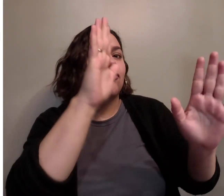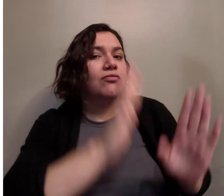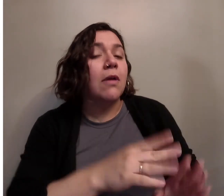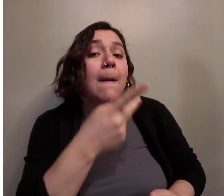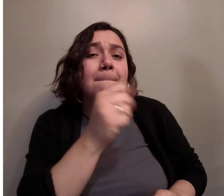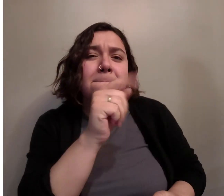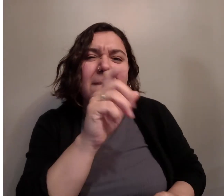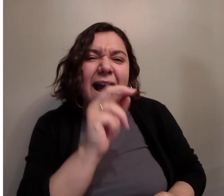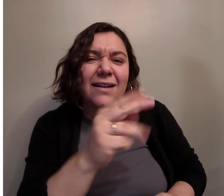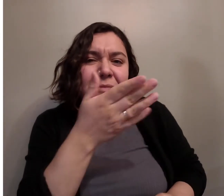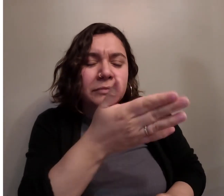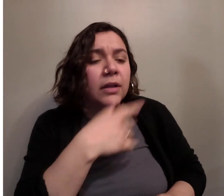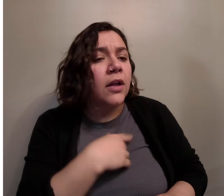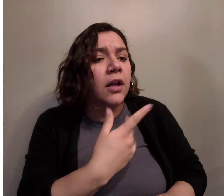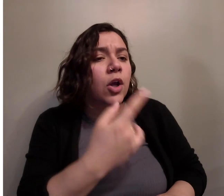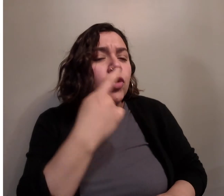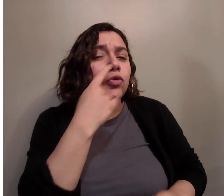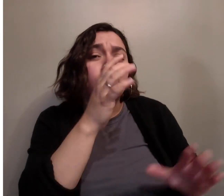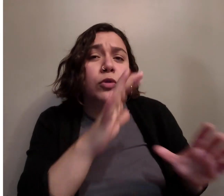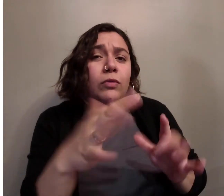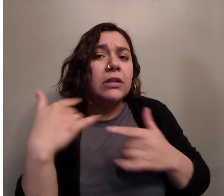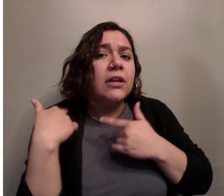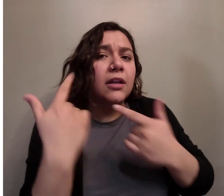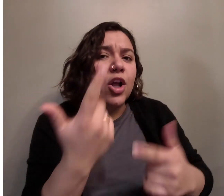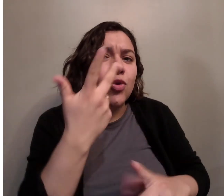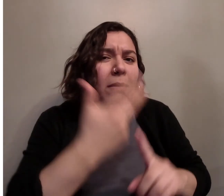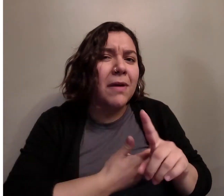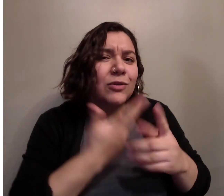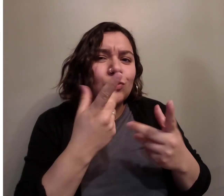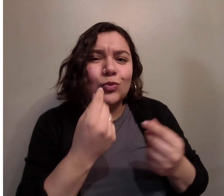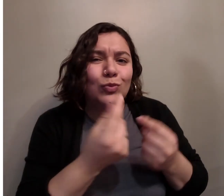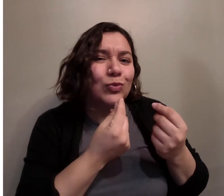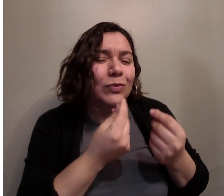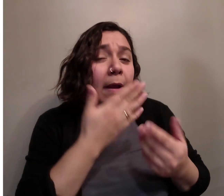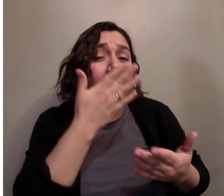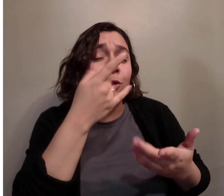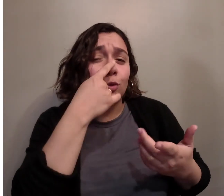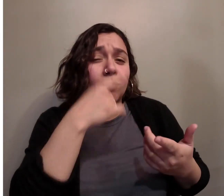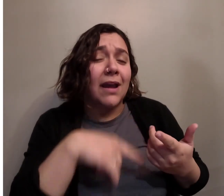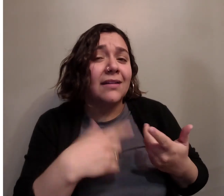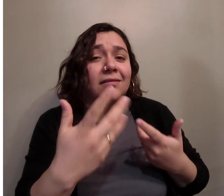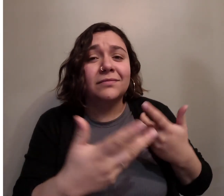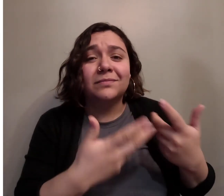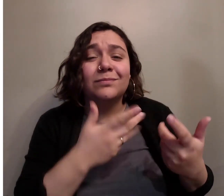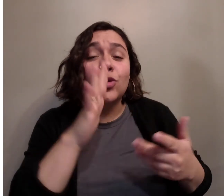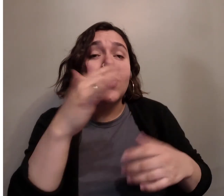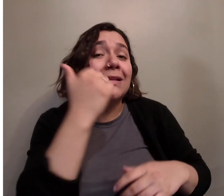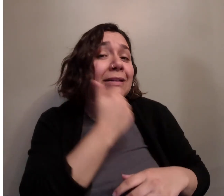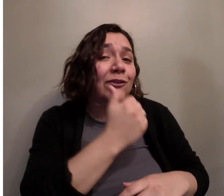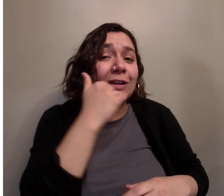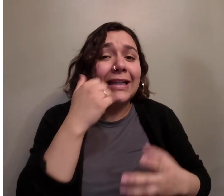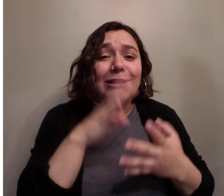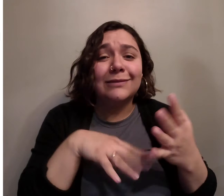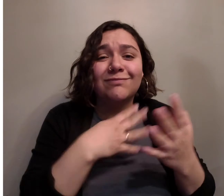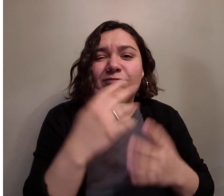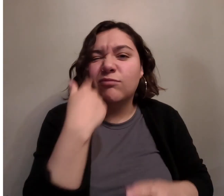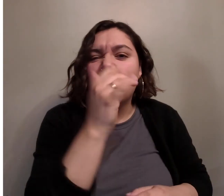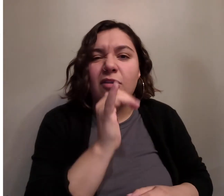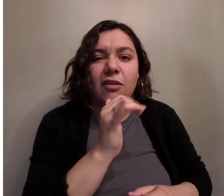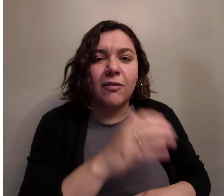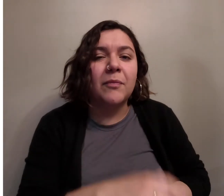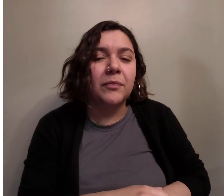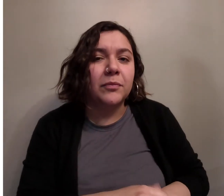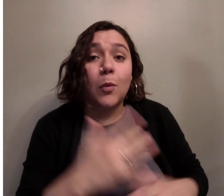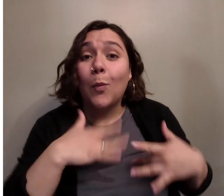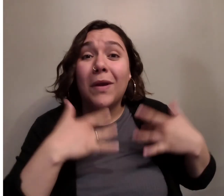think she's excellent. Patton, what have you been doing for the last 3 months? Perhaps you can take me through your day